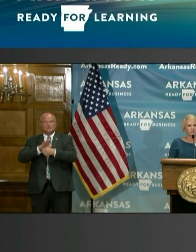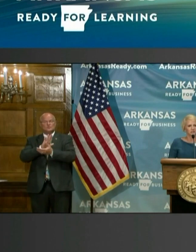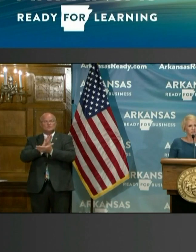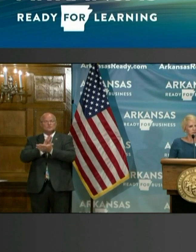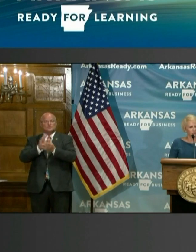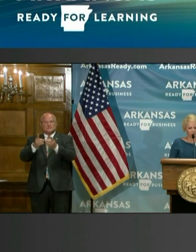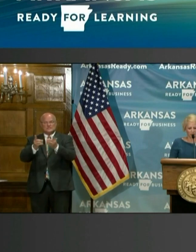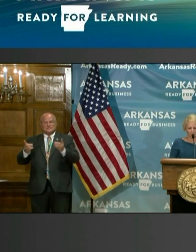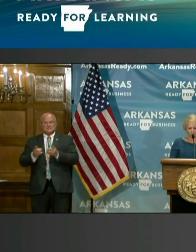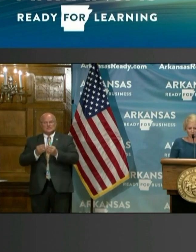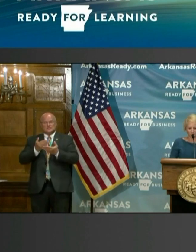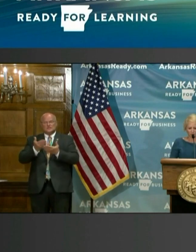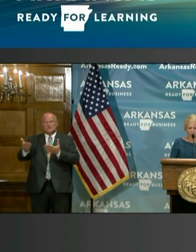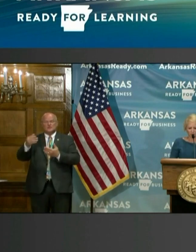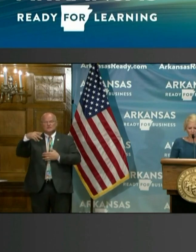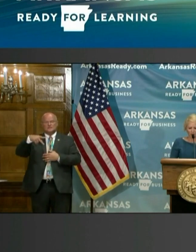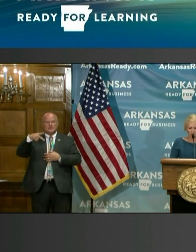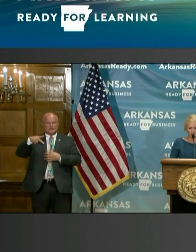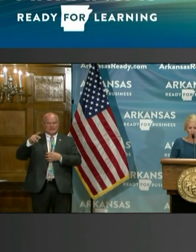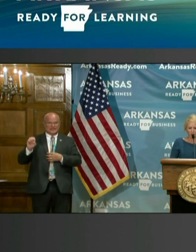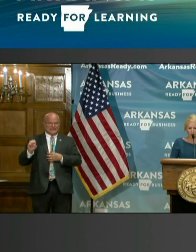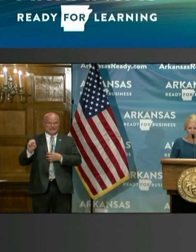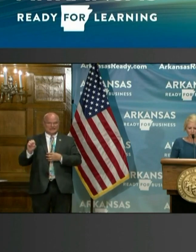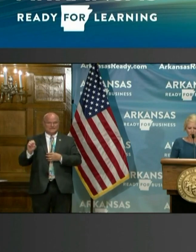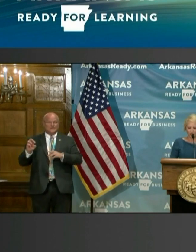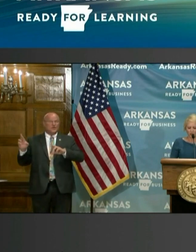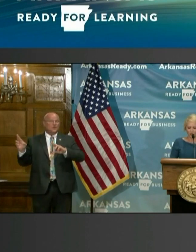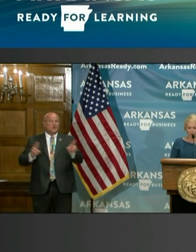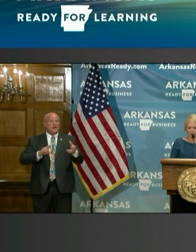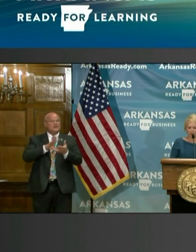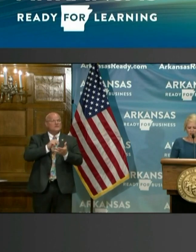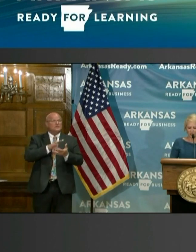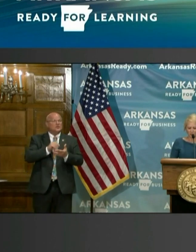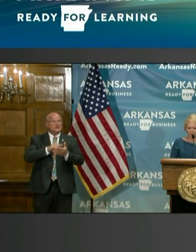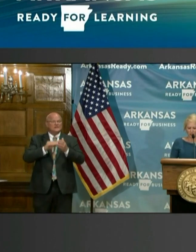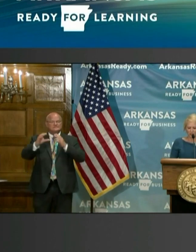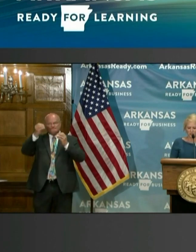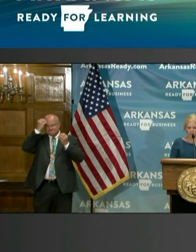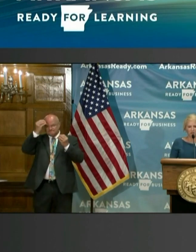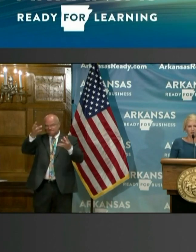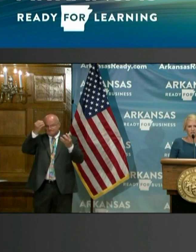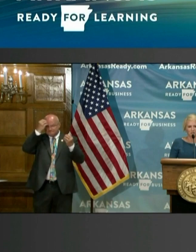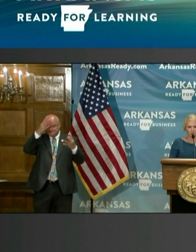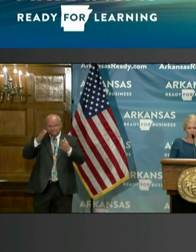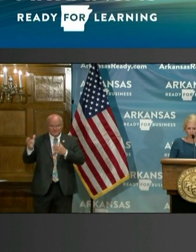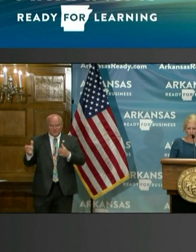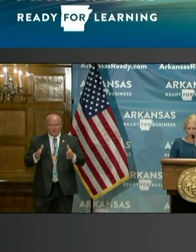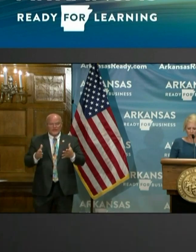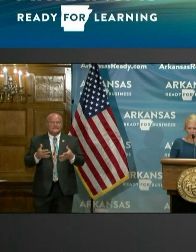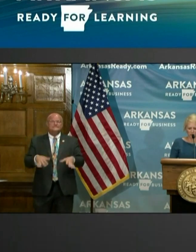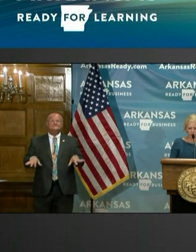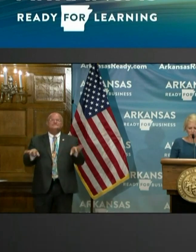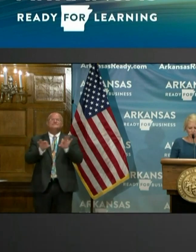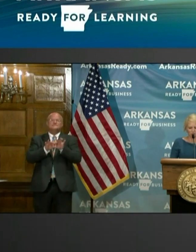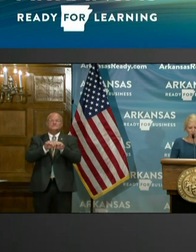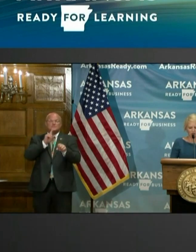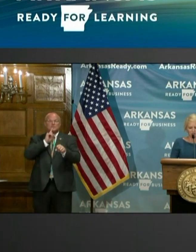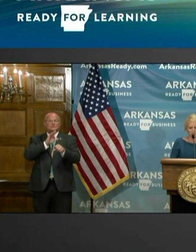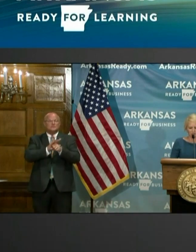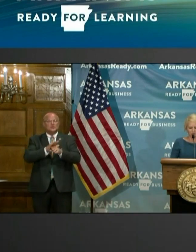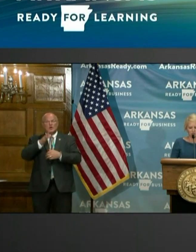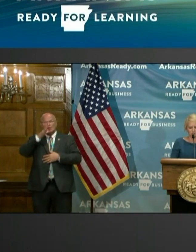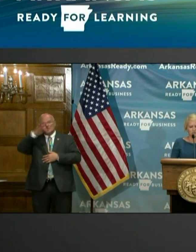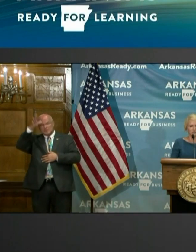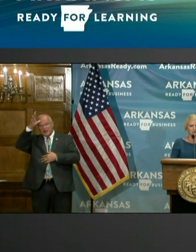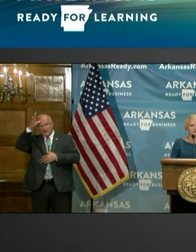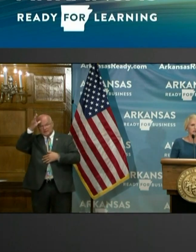to purchase PPE. Being ready for learning and communicating the plans is a critical component to ensure that